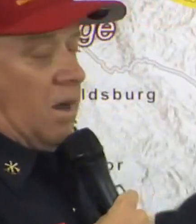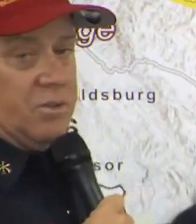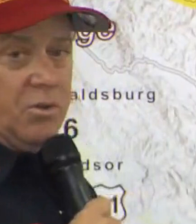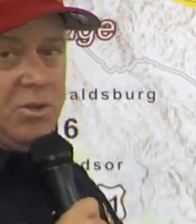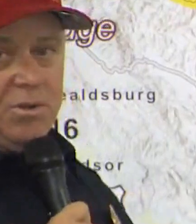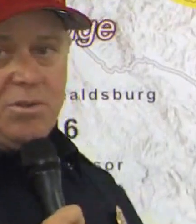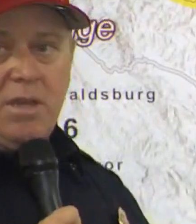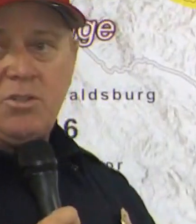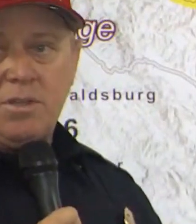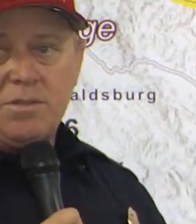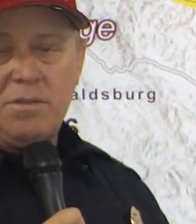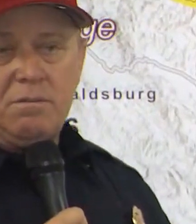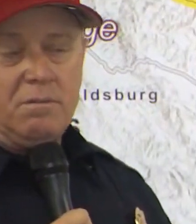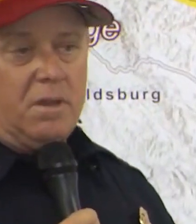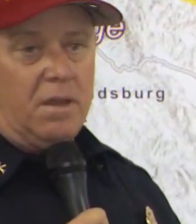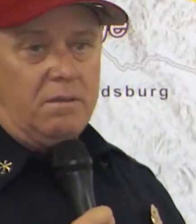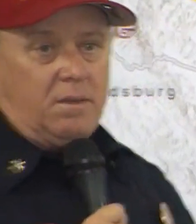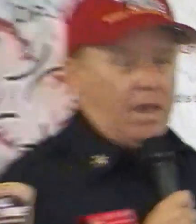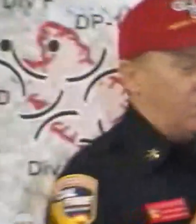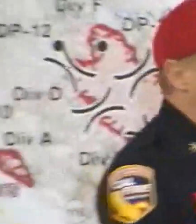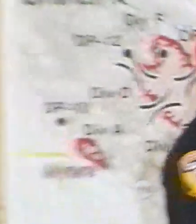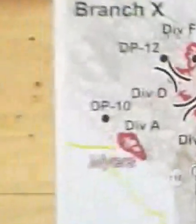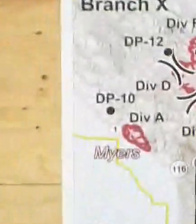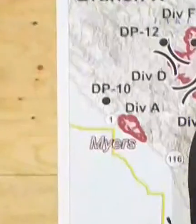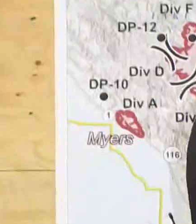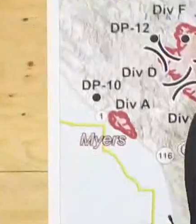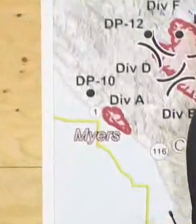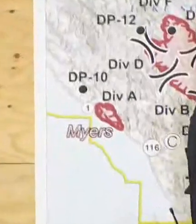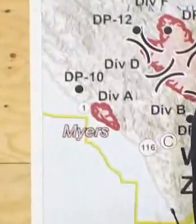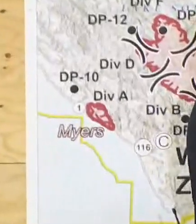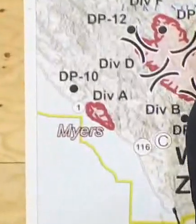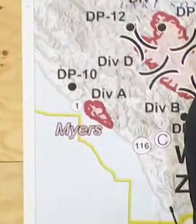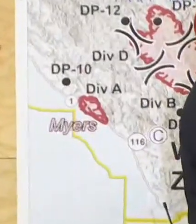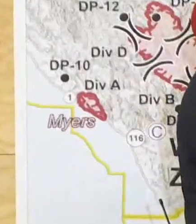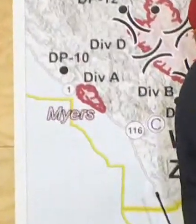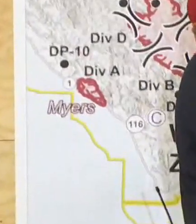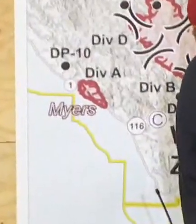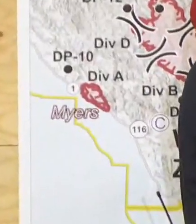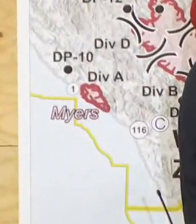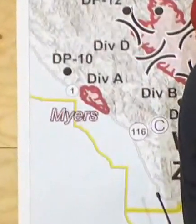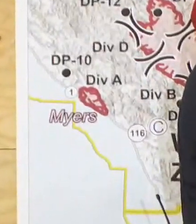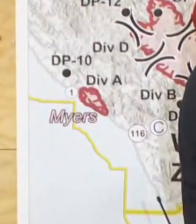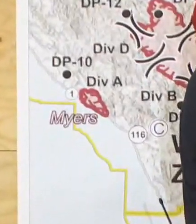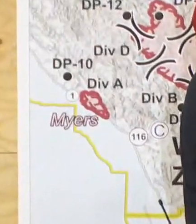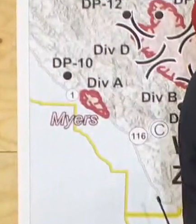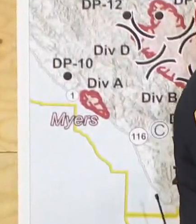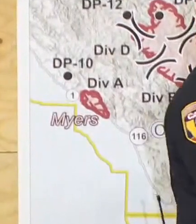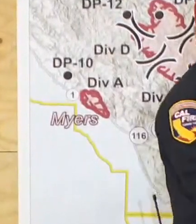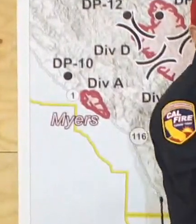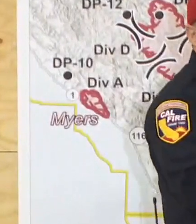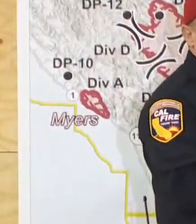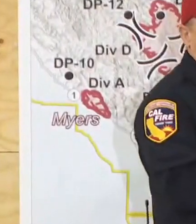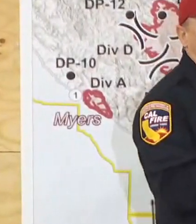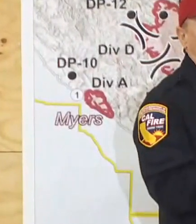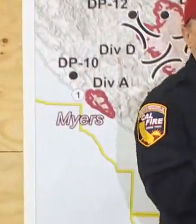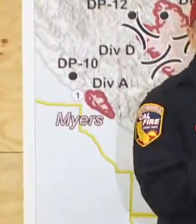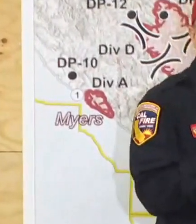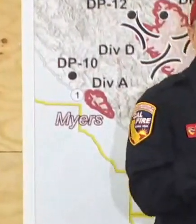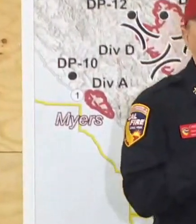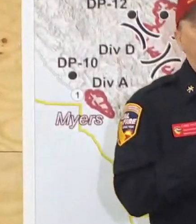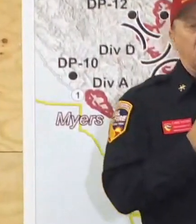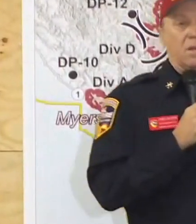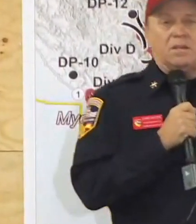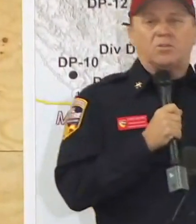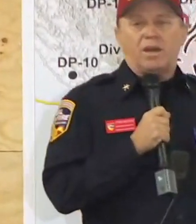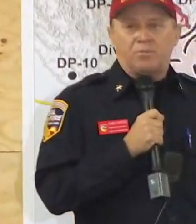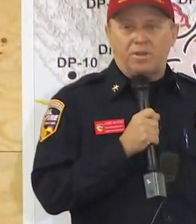have dozers, engines, hand crews, and other resources continuing to work aggressively along the fire's edge up into Pope